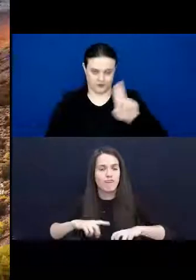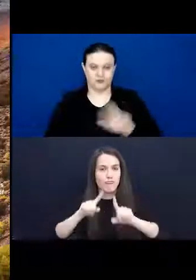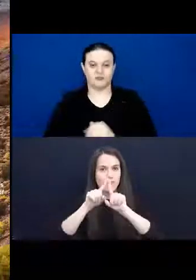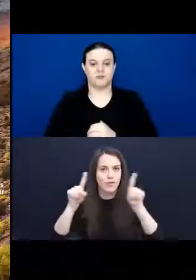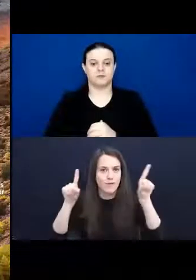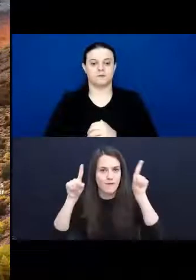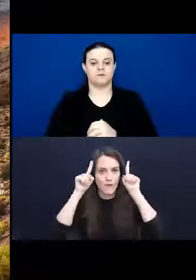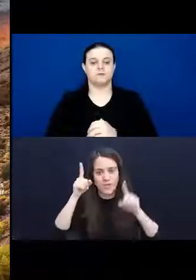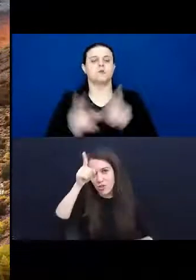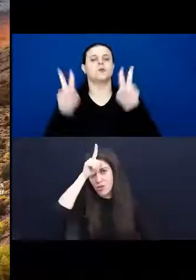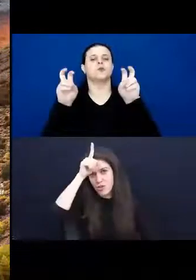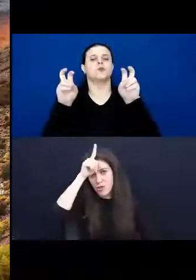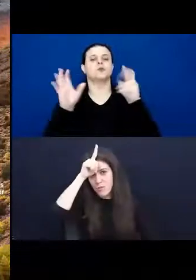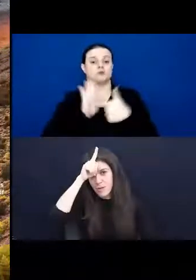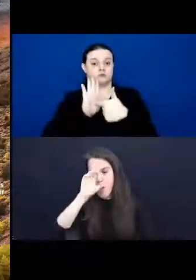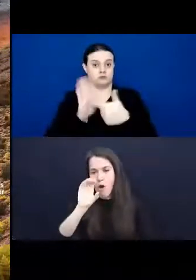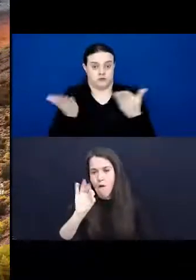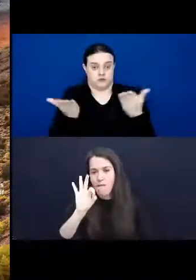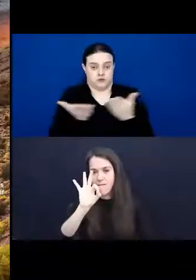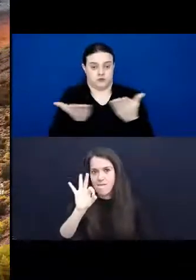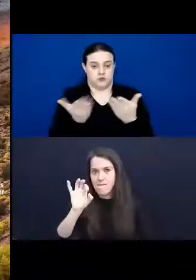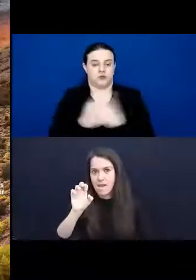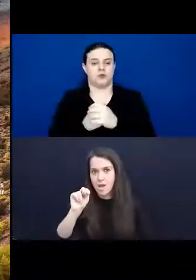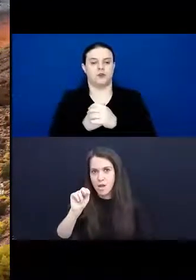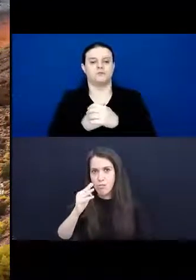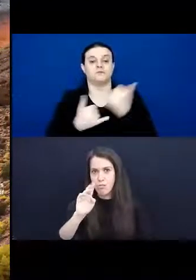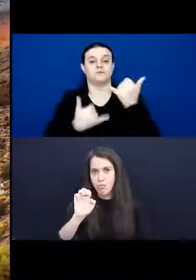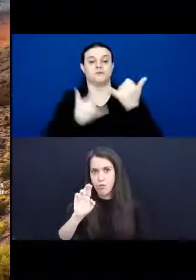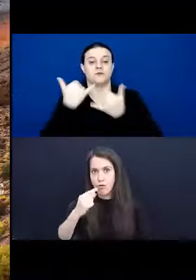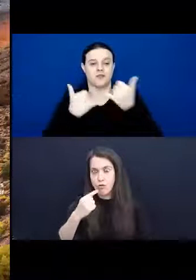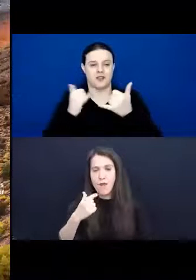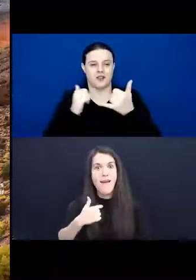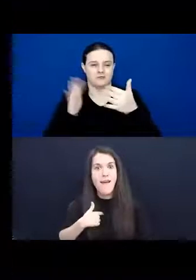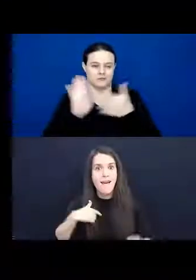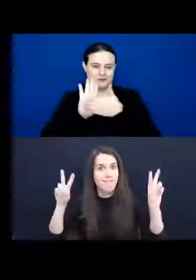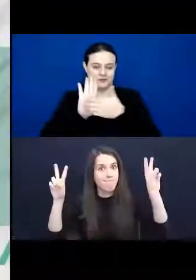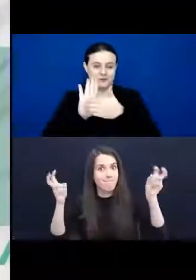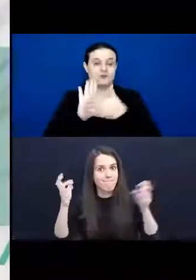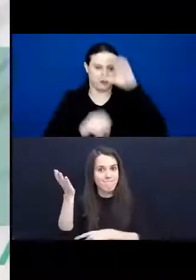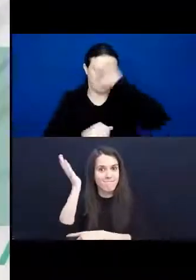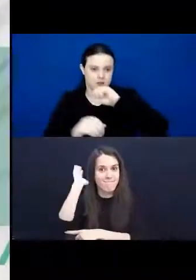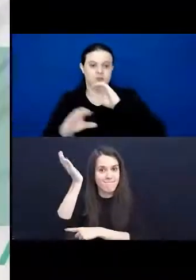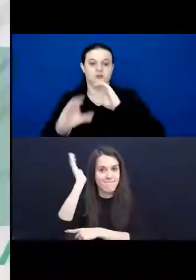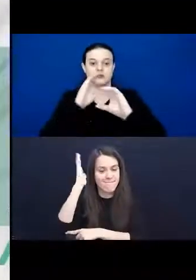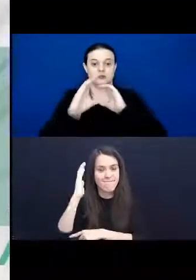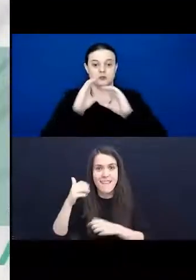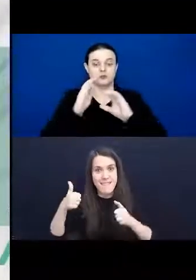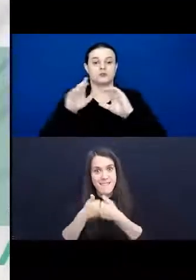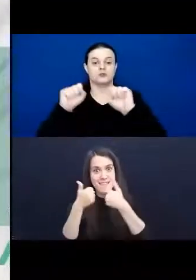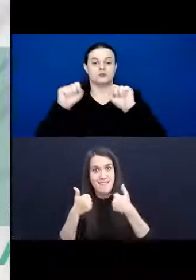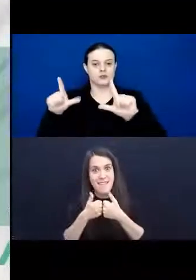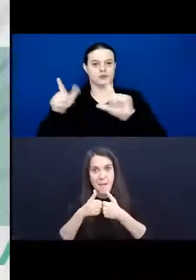The title of my presentation is Game-Based Learning and Communication with the Tactile Board.